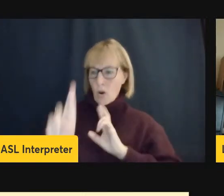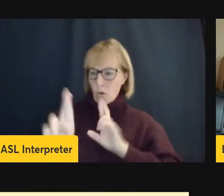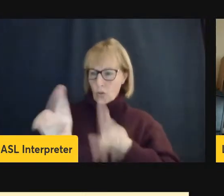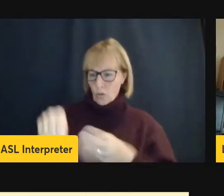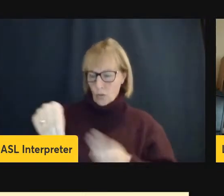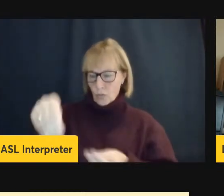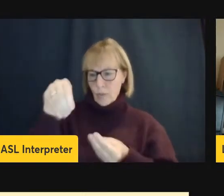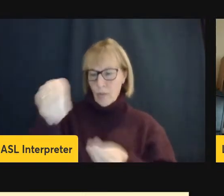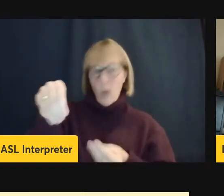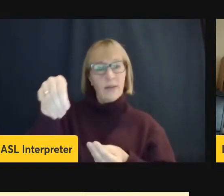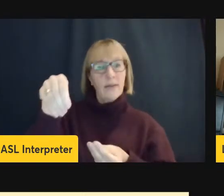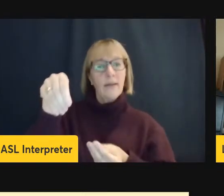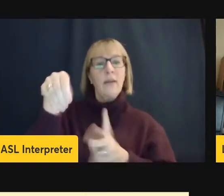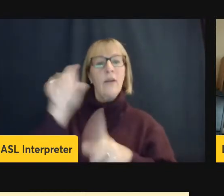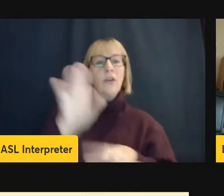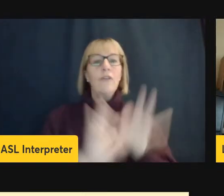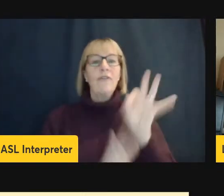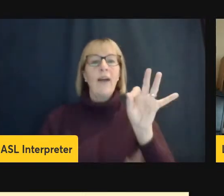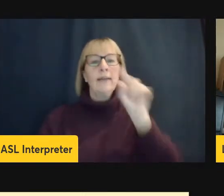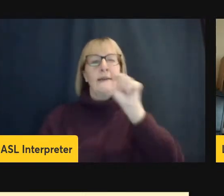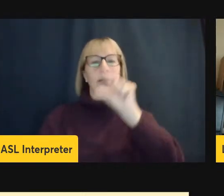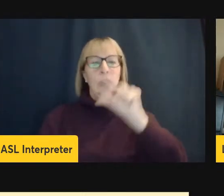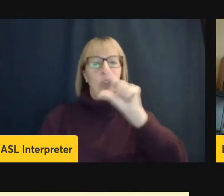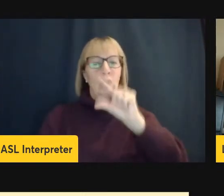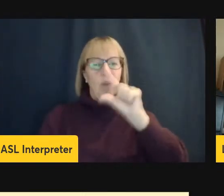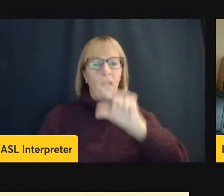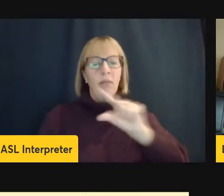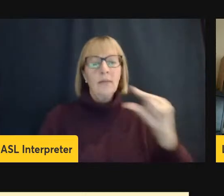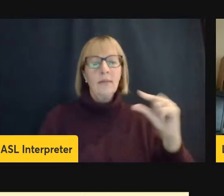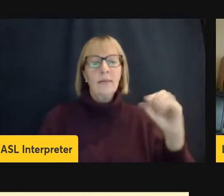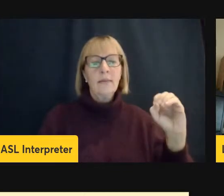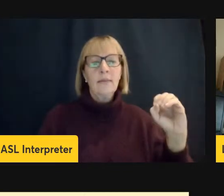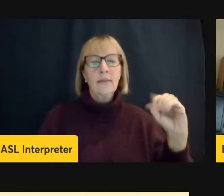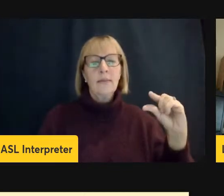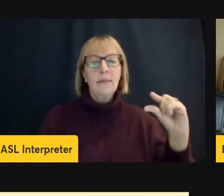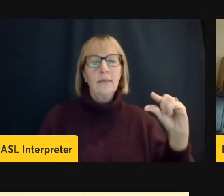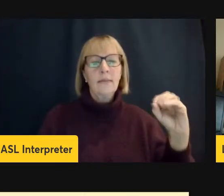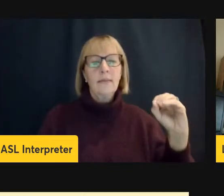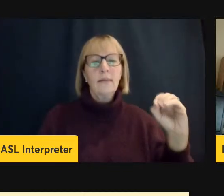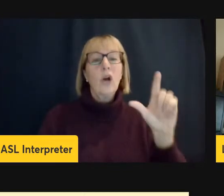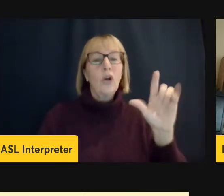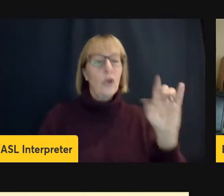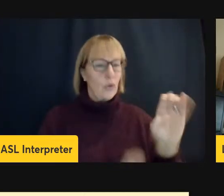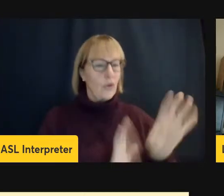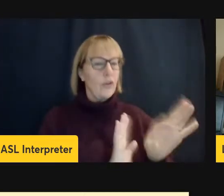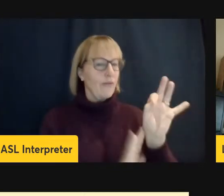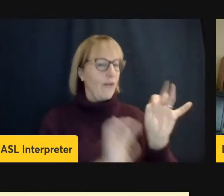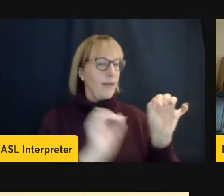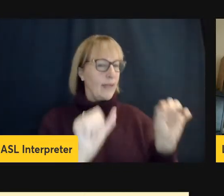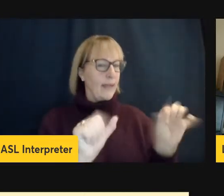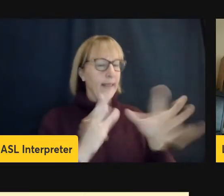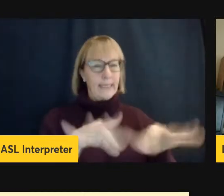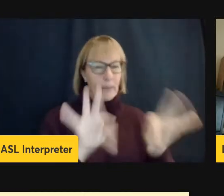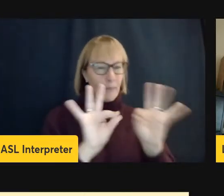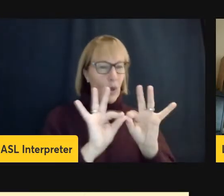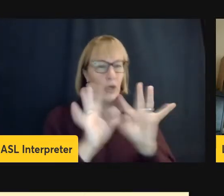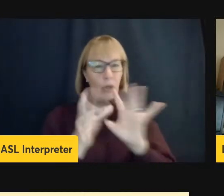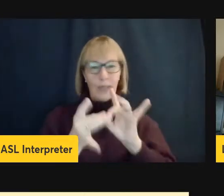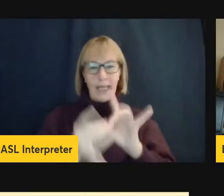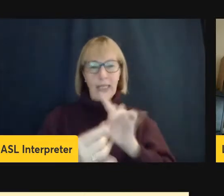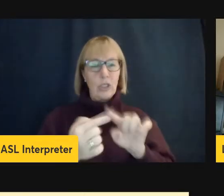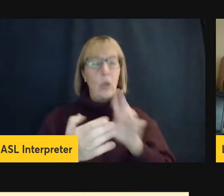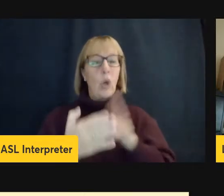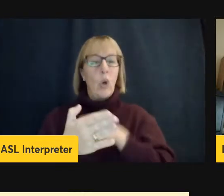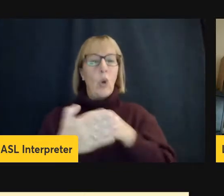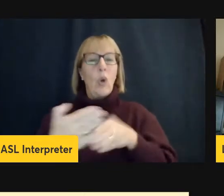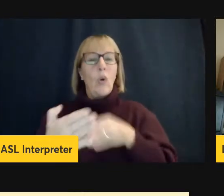you can get on Google, and it's a really important report on racism. They call